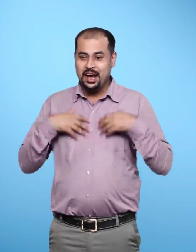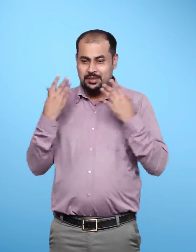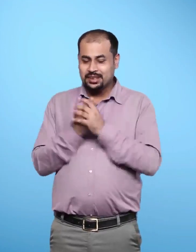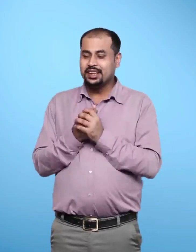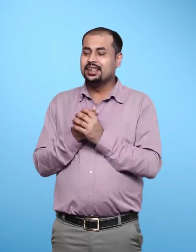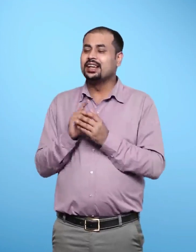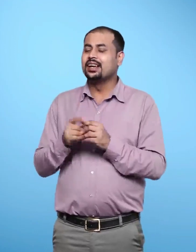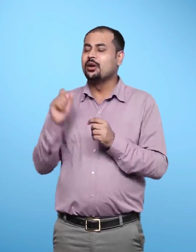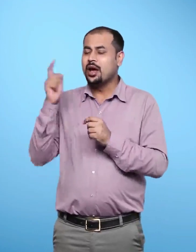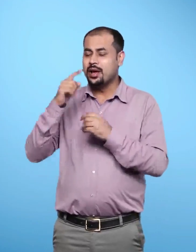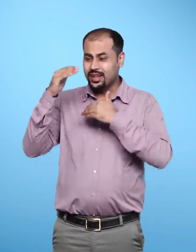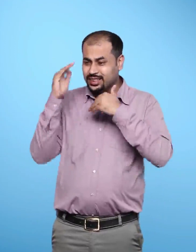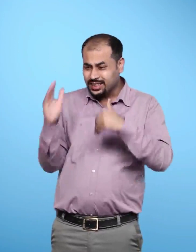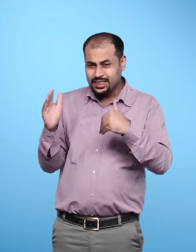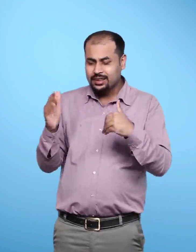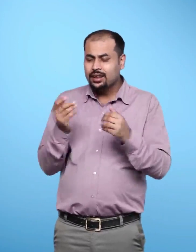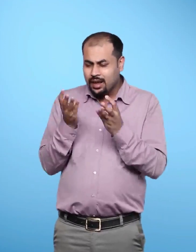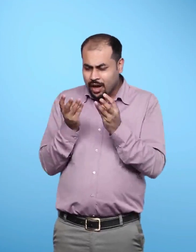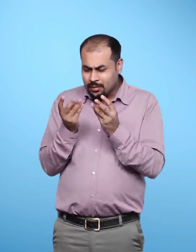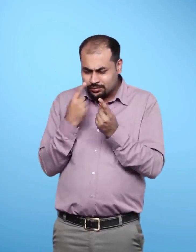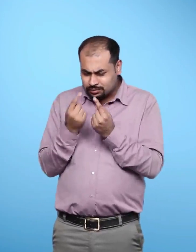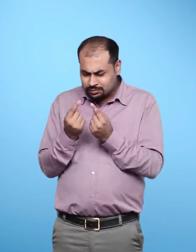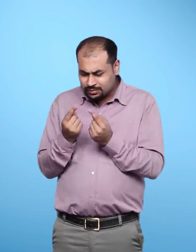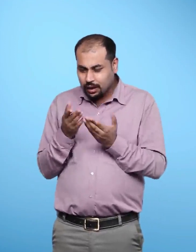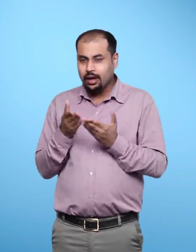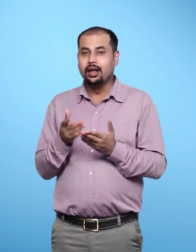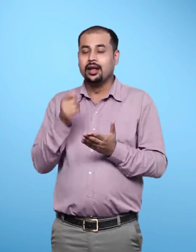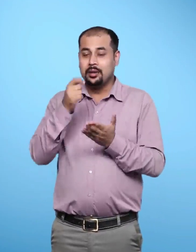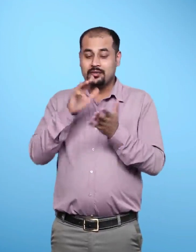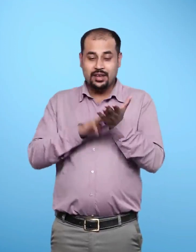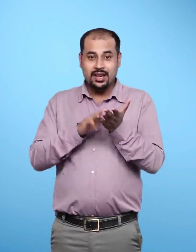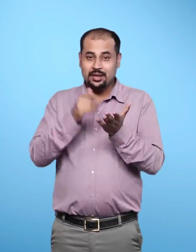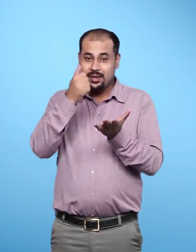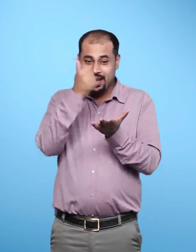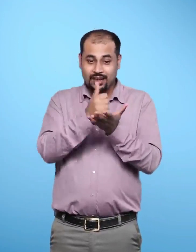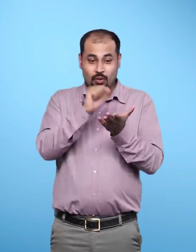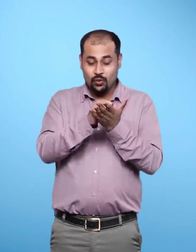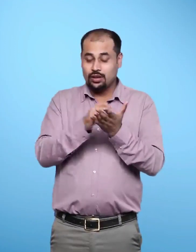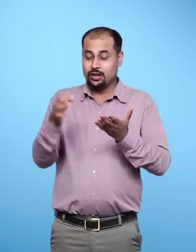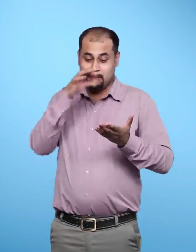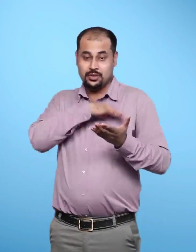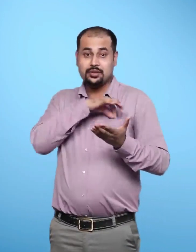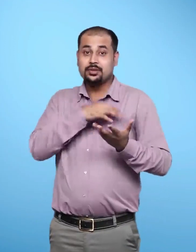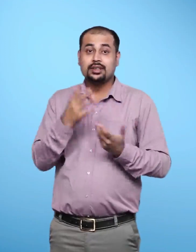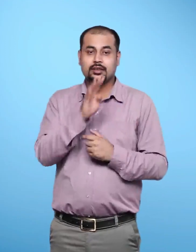Our calculations tell us that every month our bank will earn rupees